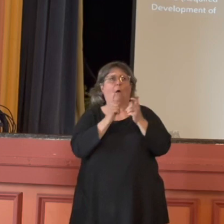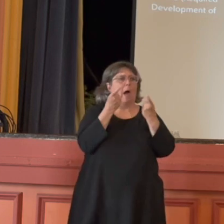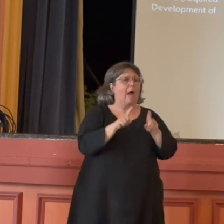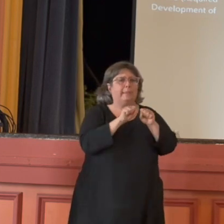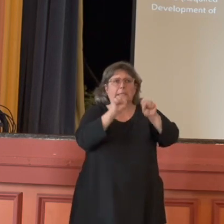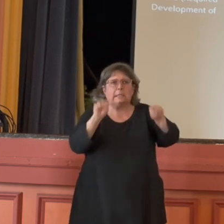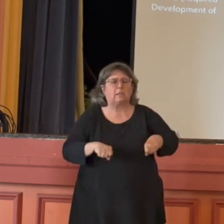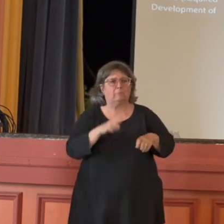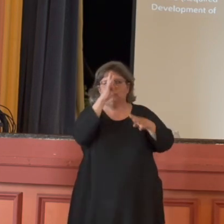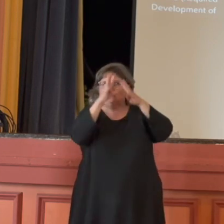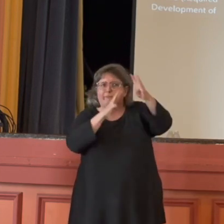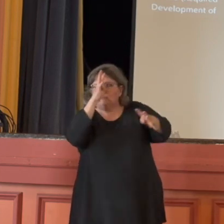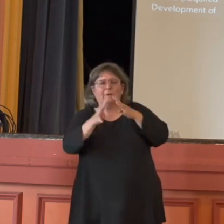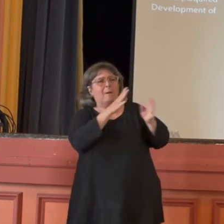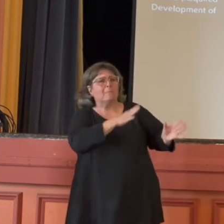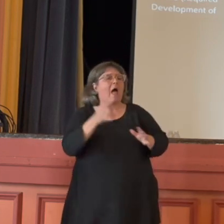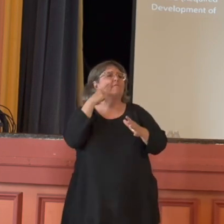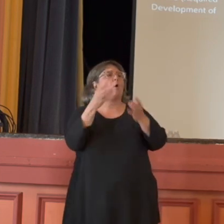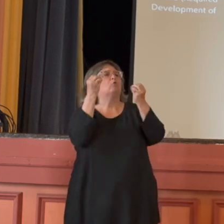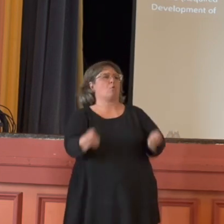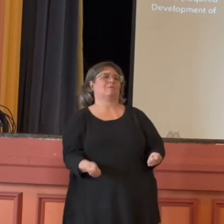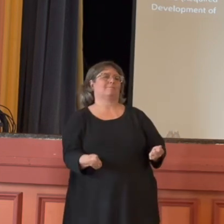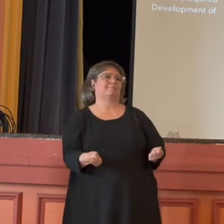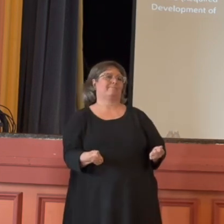system and come up with a plan for a solution.